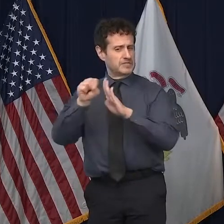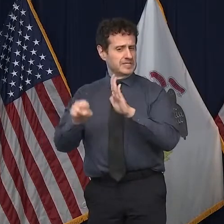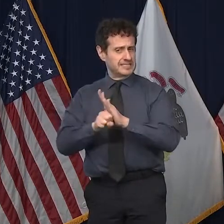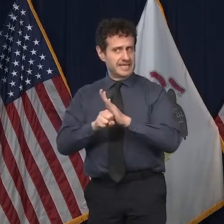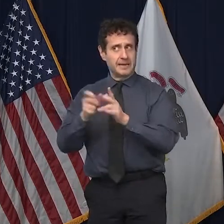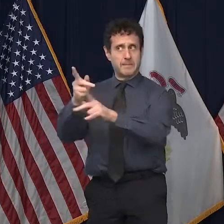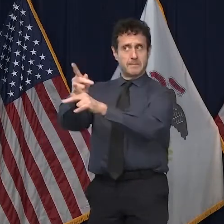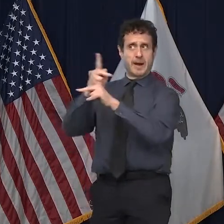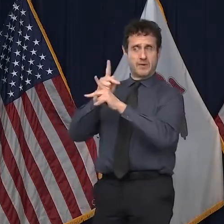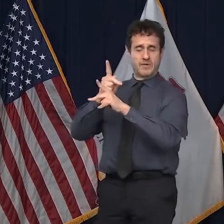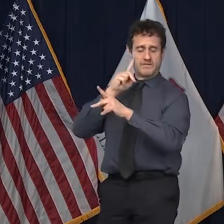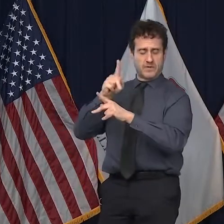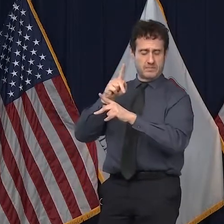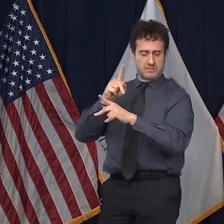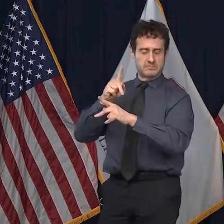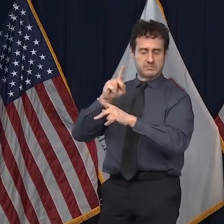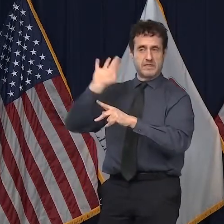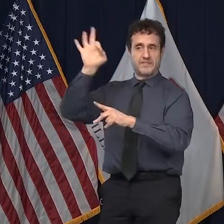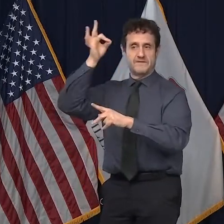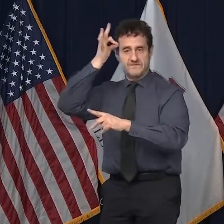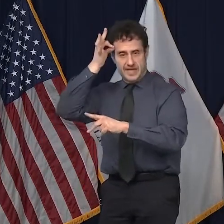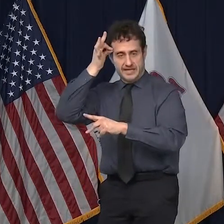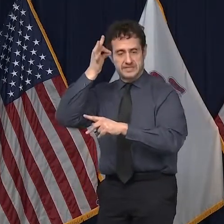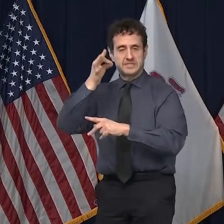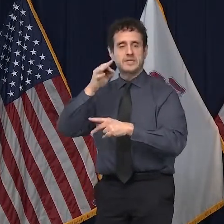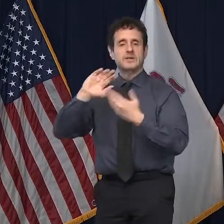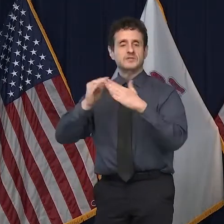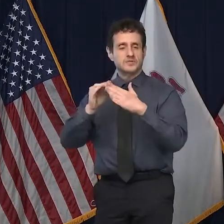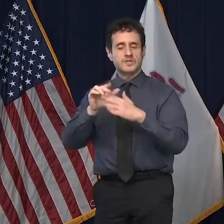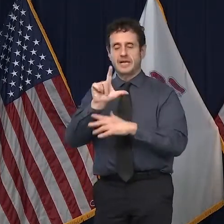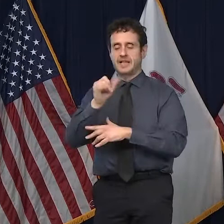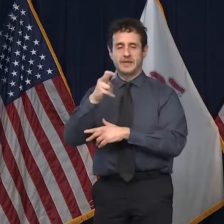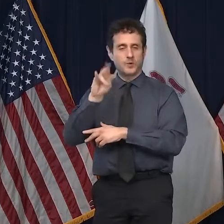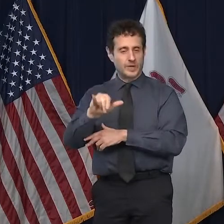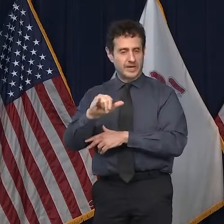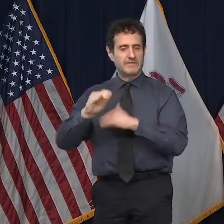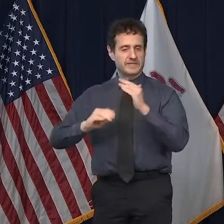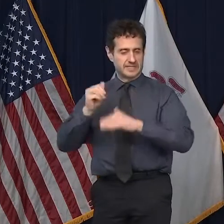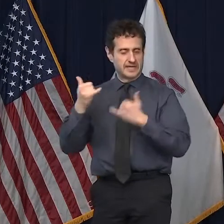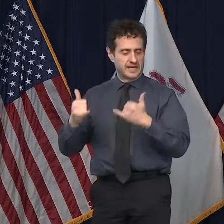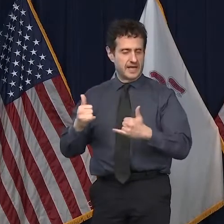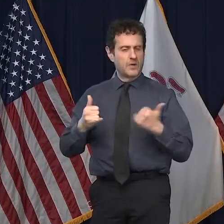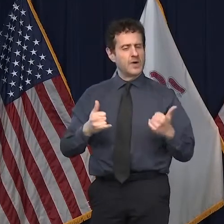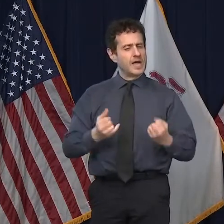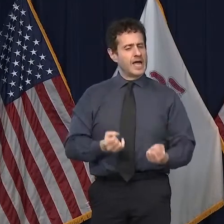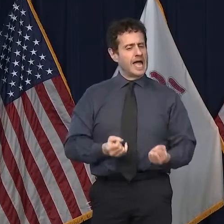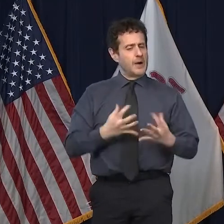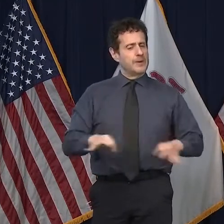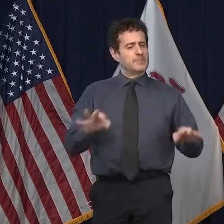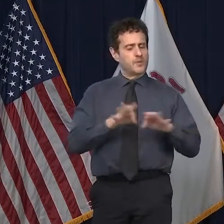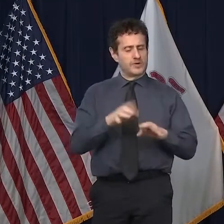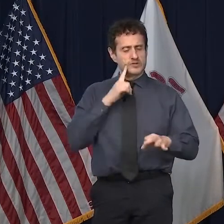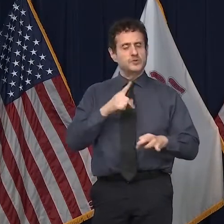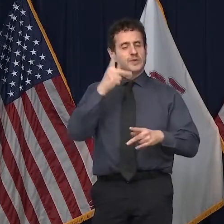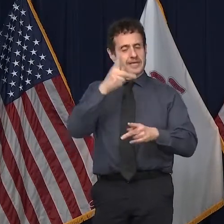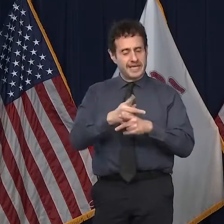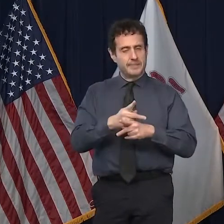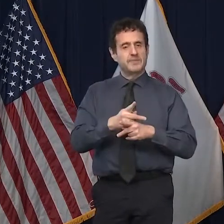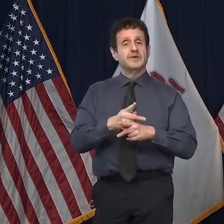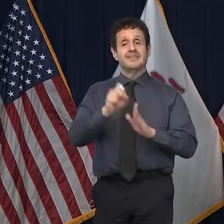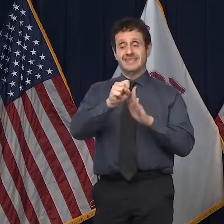borrow through the Fed's municipal liquidity facility now? And how important is it to you to preserve the state's investment-grade ratings? Very